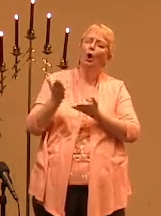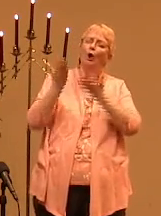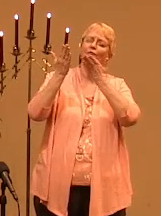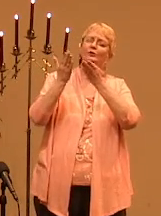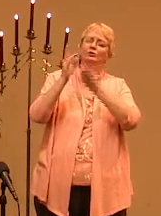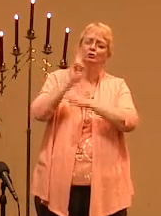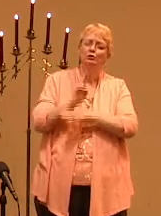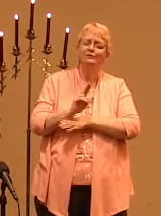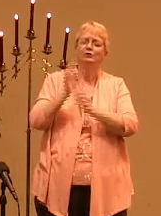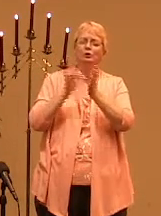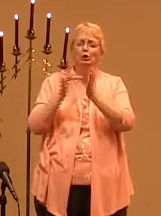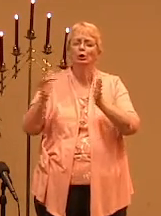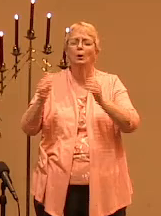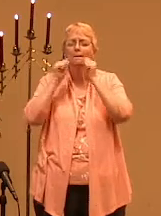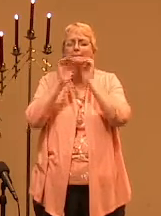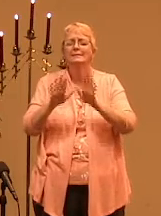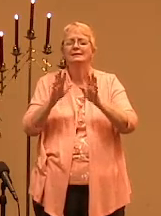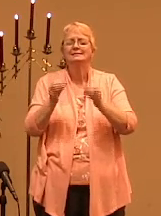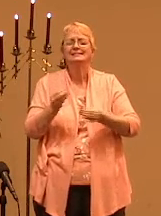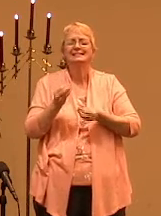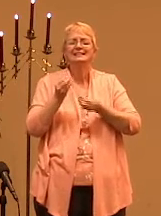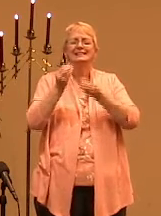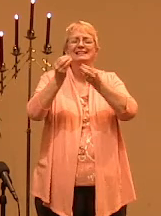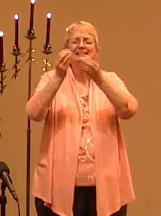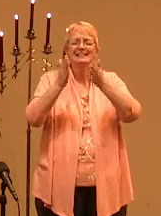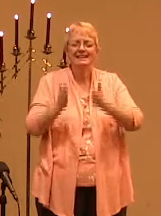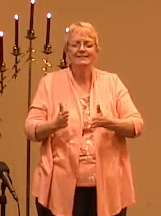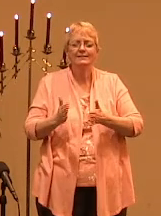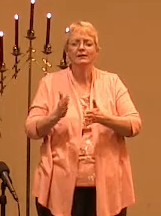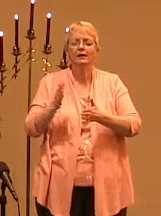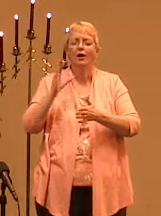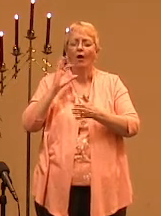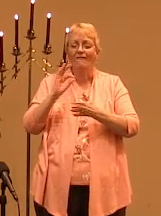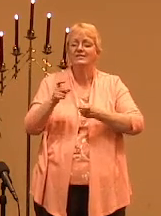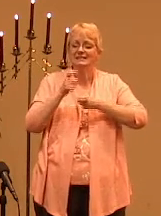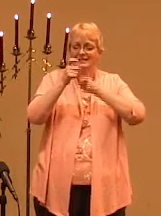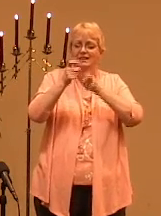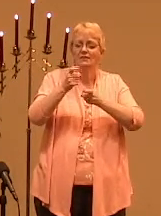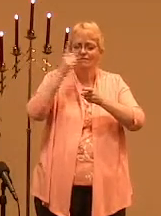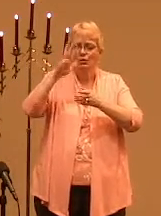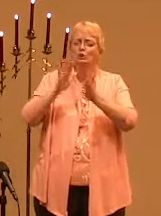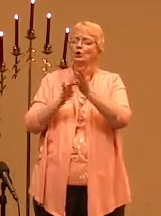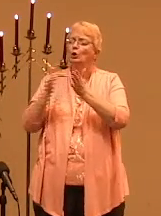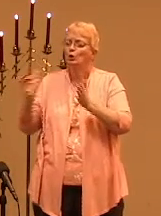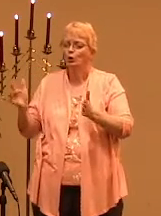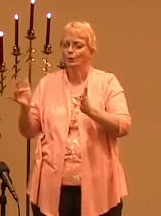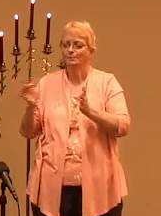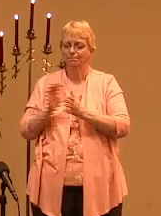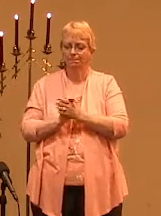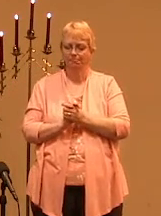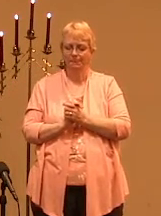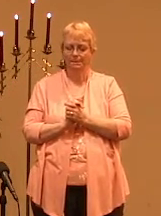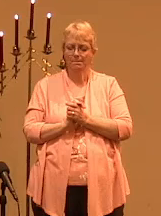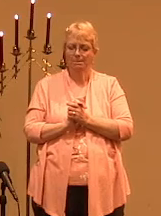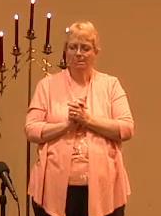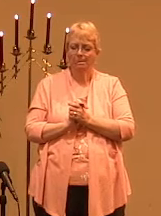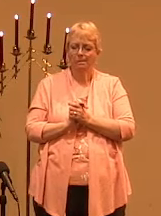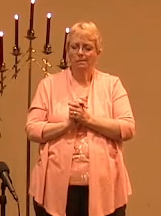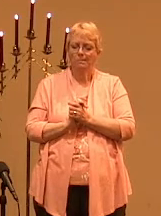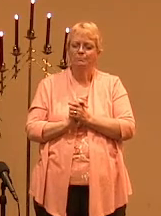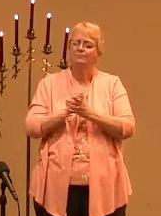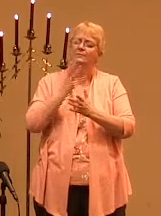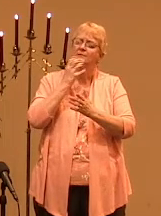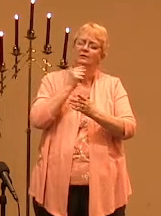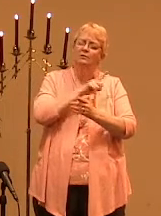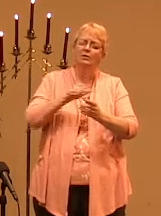glory and your purposes. Bless the gifts and bless the givers of the gifts for your glory, your purposes. Lord God,